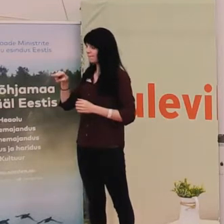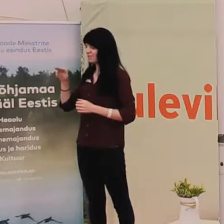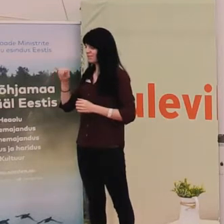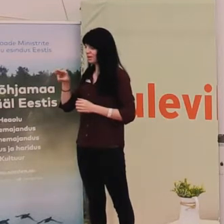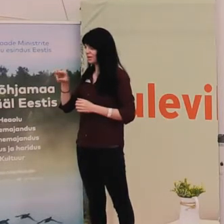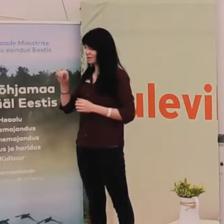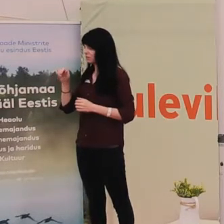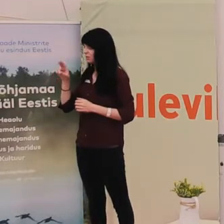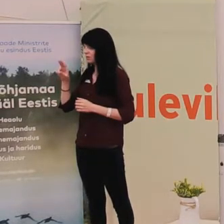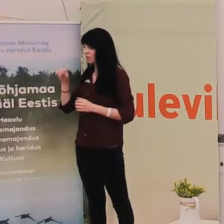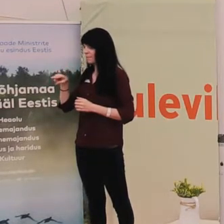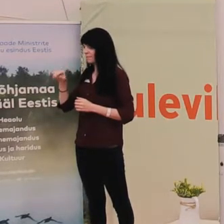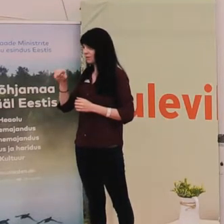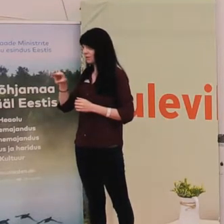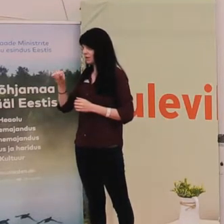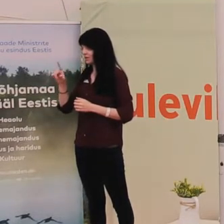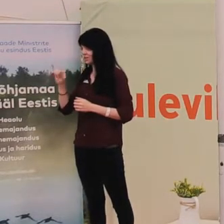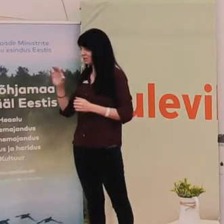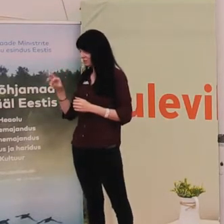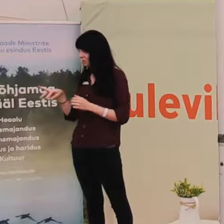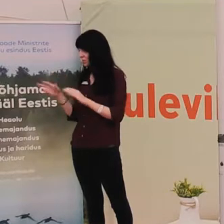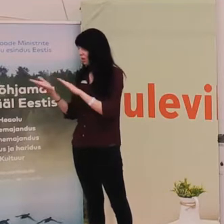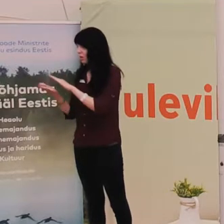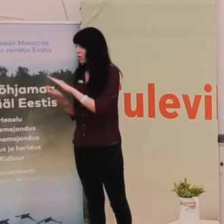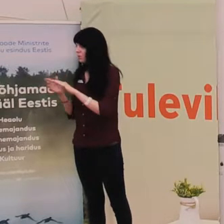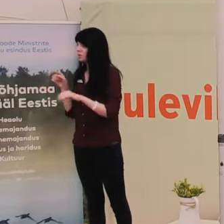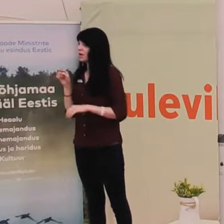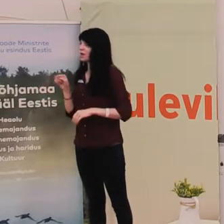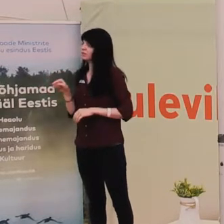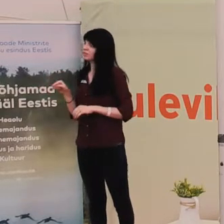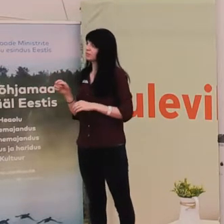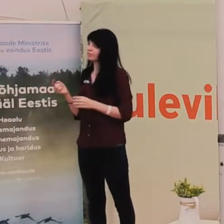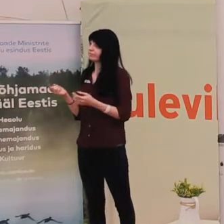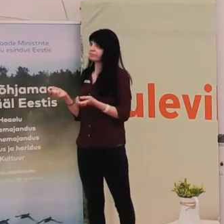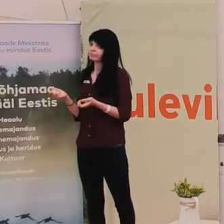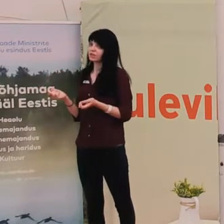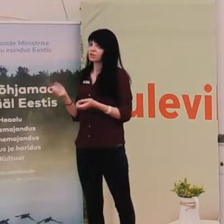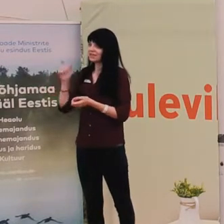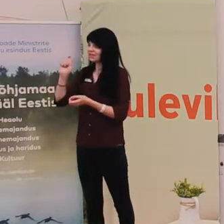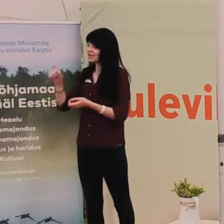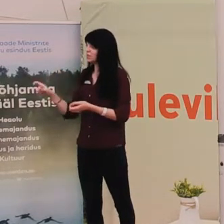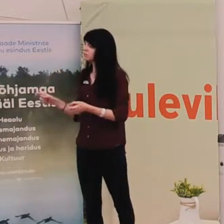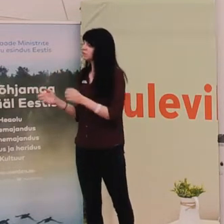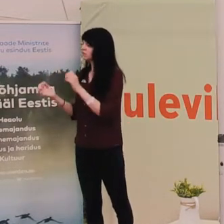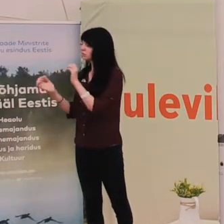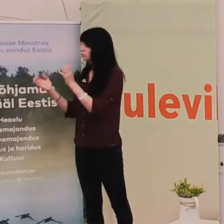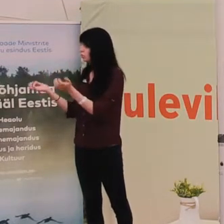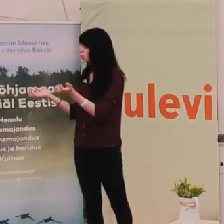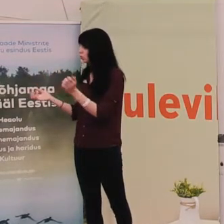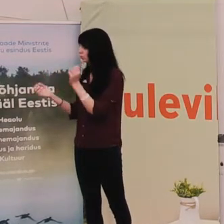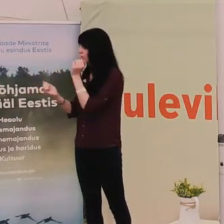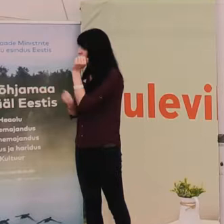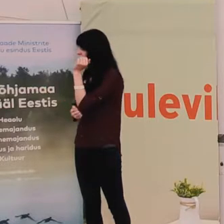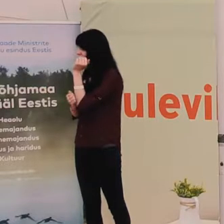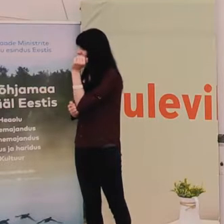be, has yielded great results in terms of taking a lot of people out of poverty and increasing living